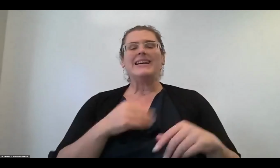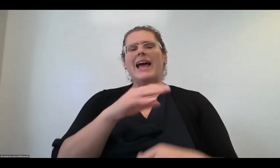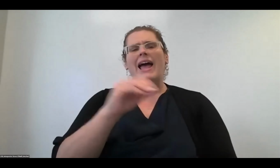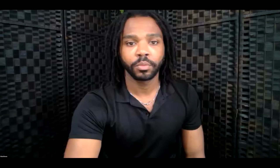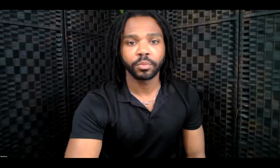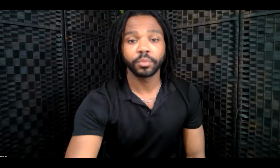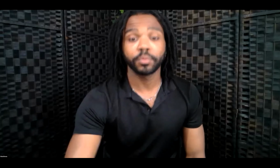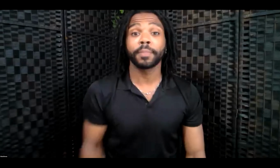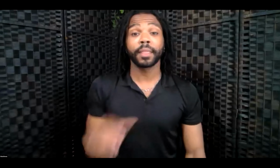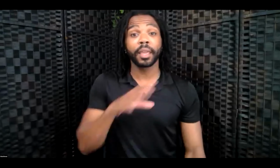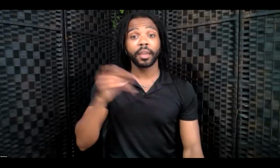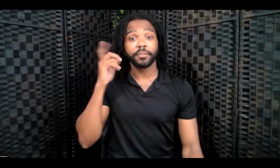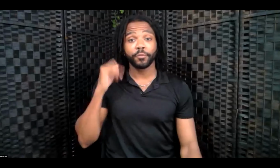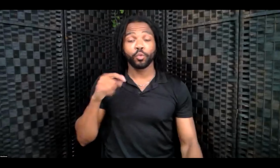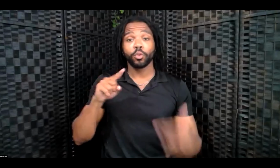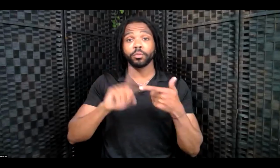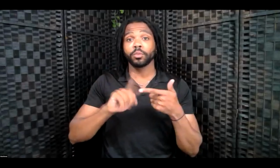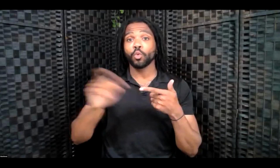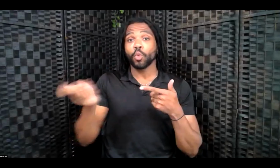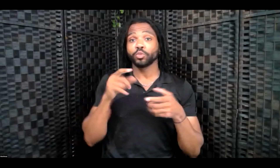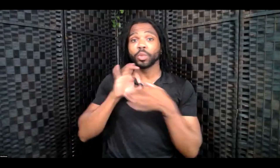regarding coronavirus.hai at